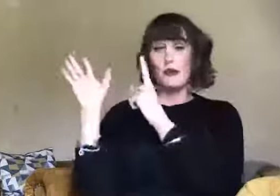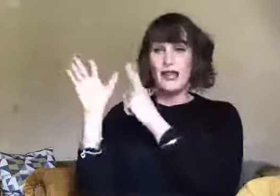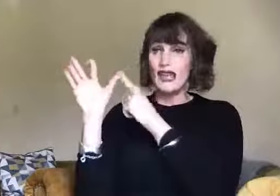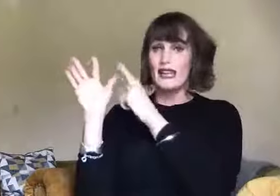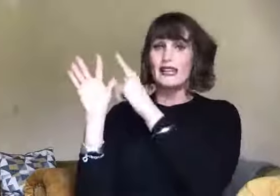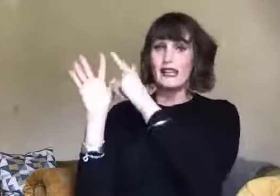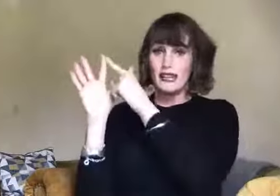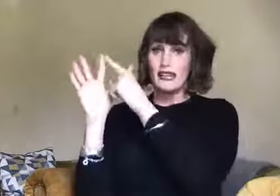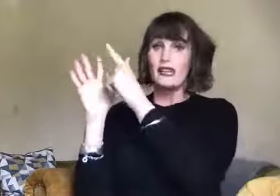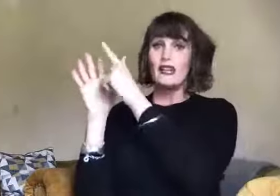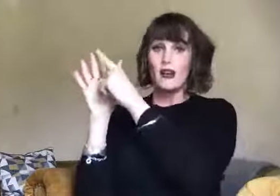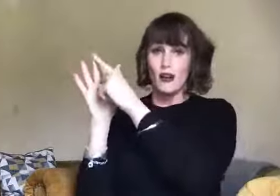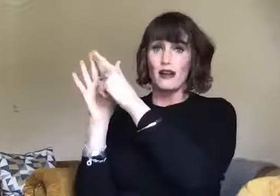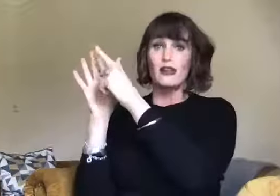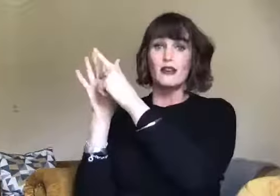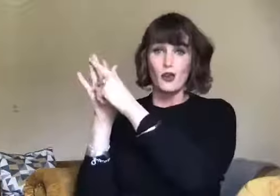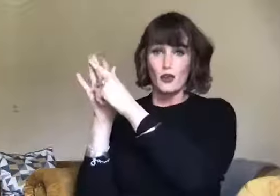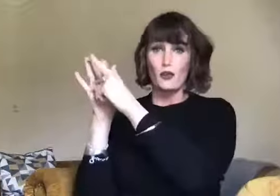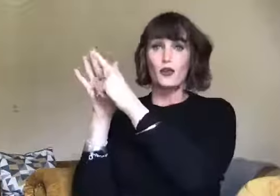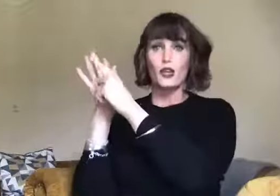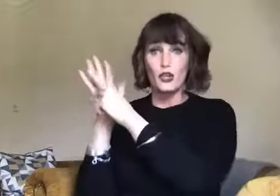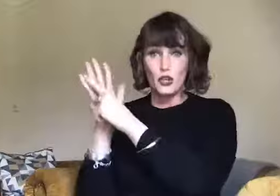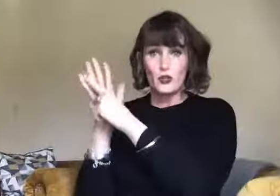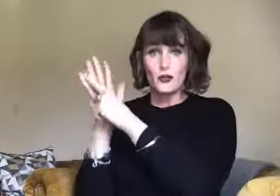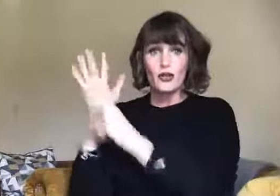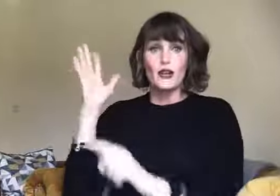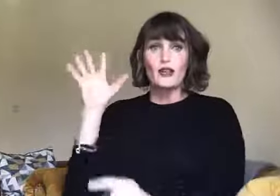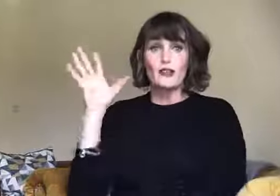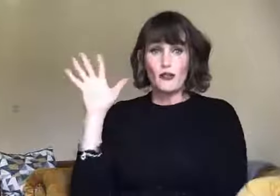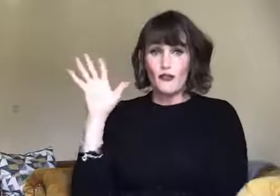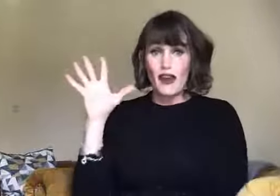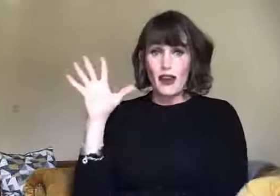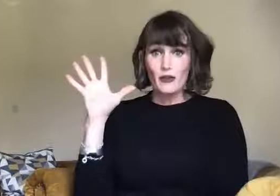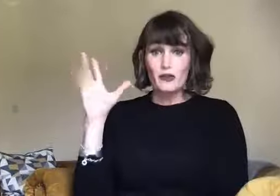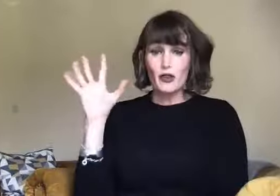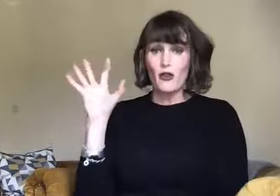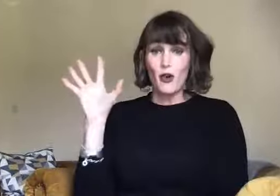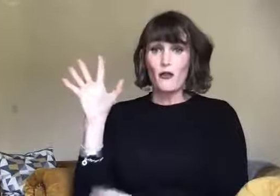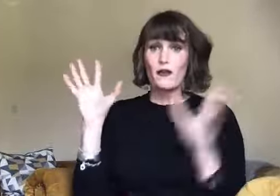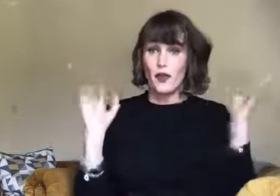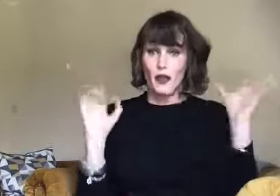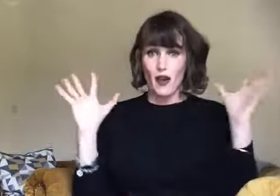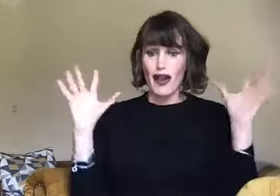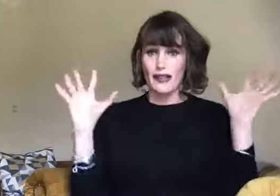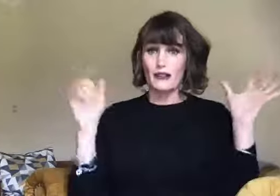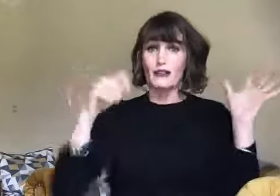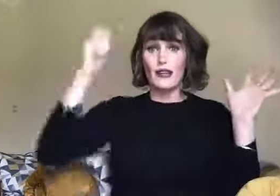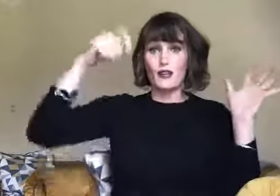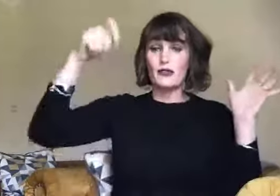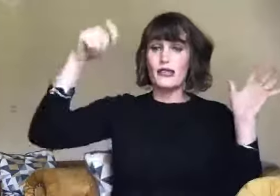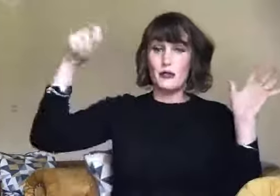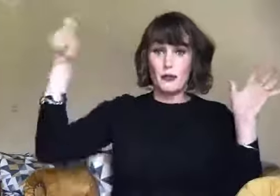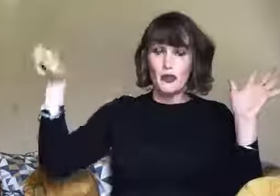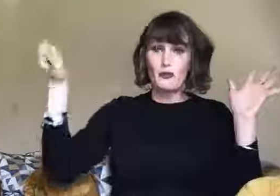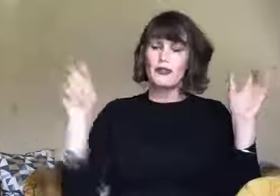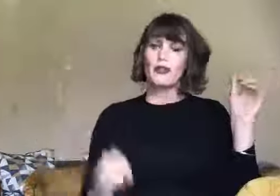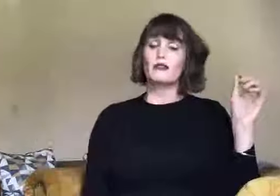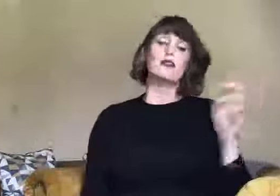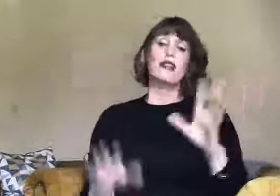be A, E, I, O, U. So the vowels are on our hands and obviously we point with that. So let me